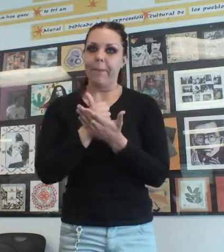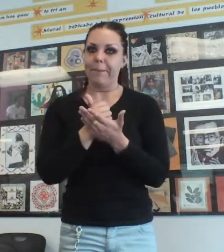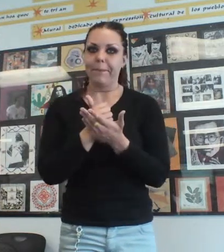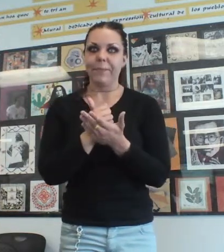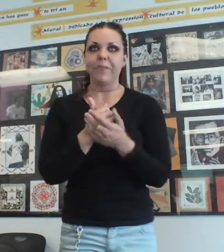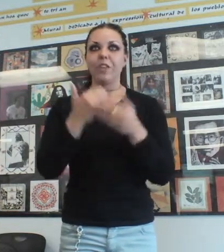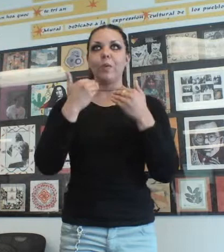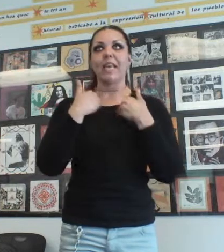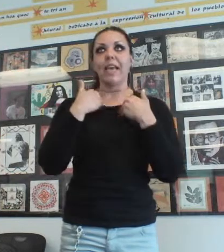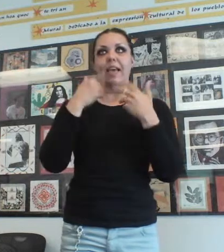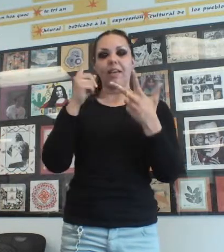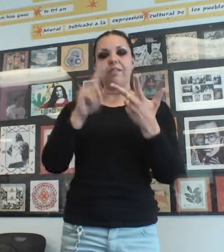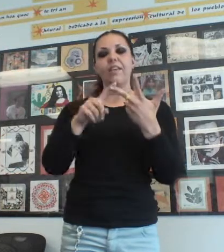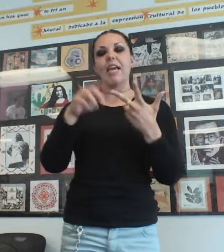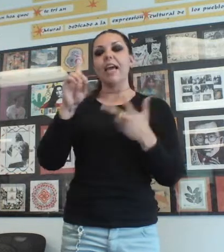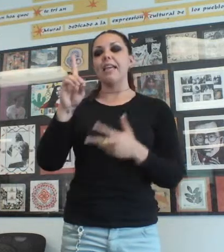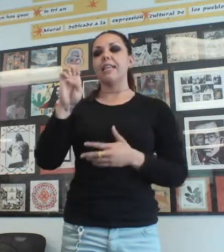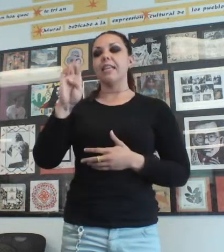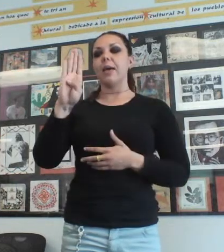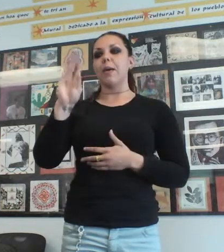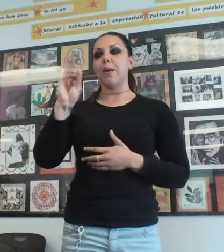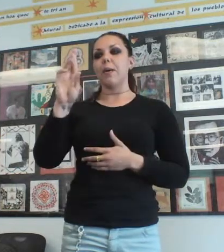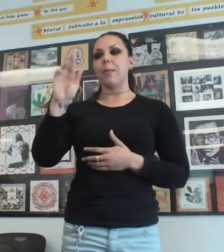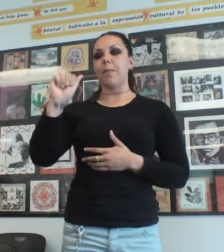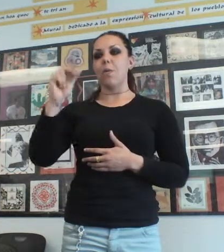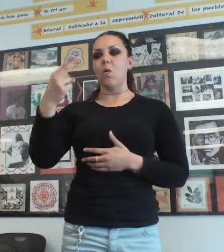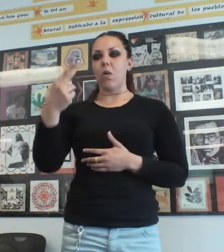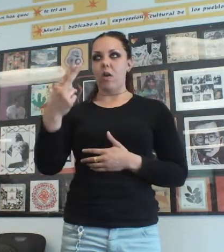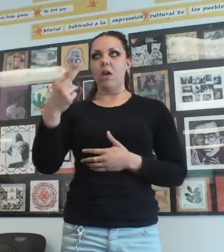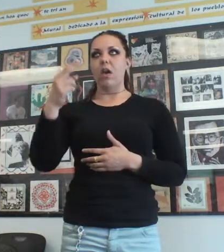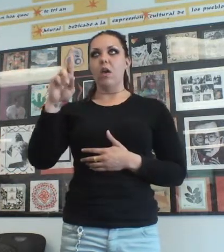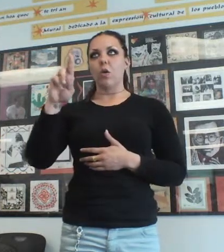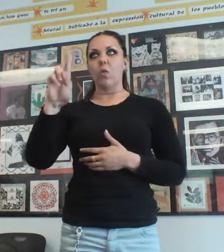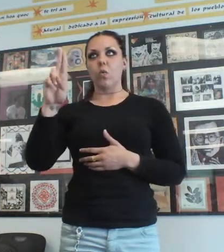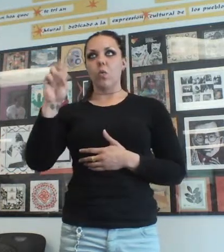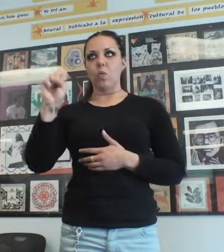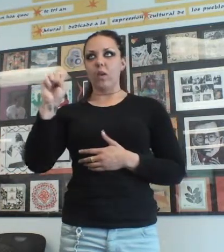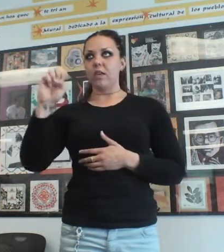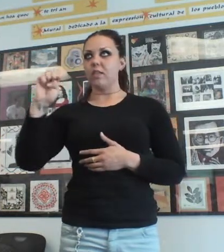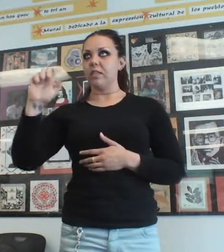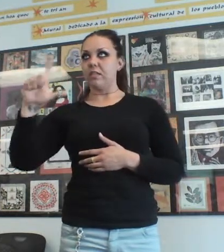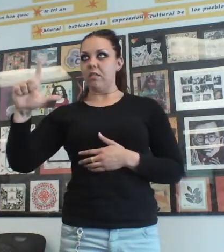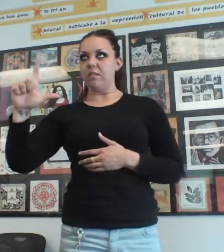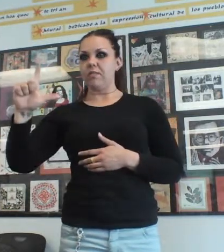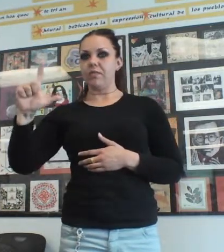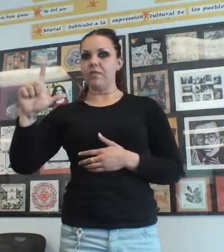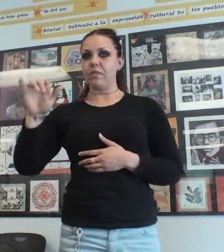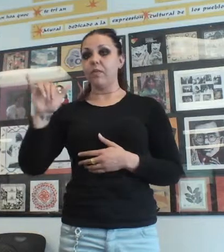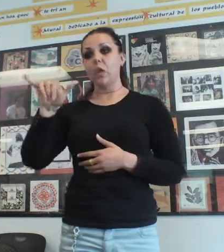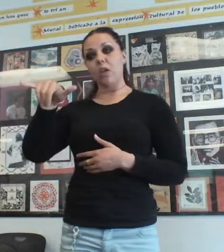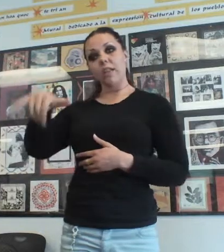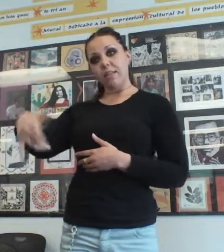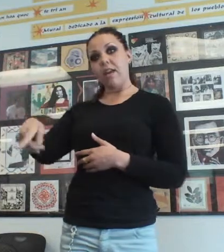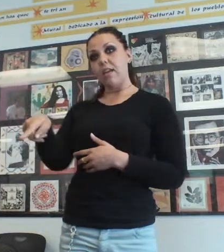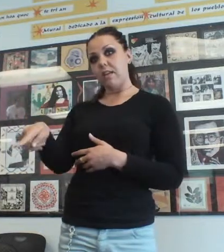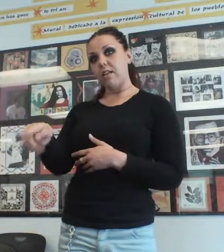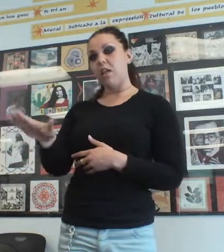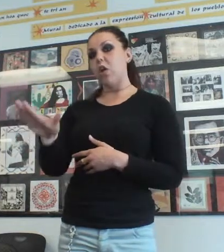Russell. Deborah Russell is an interpreter educator up in Canada, and hers is a meaning-based interpreting model. So here's